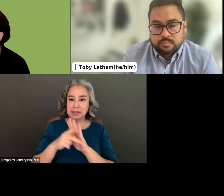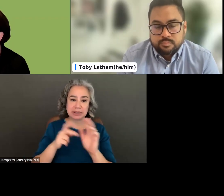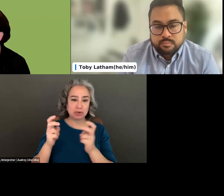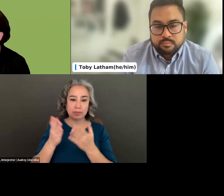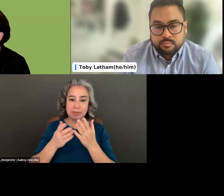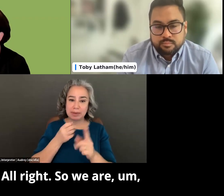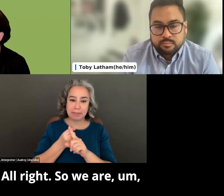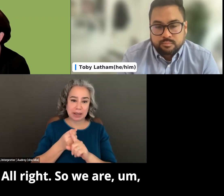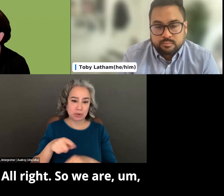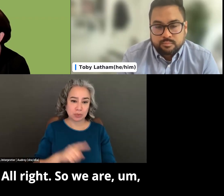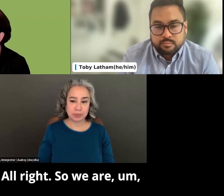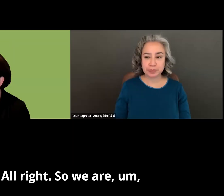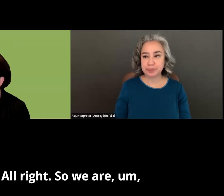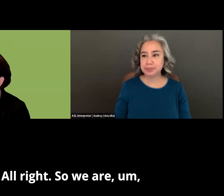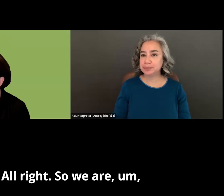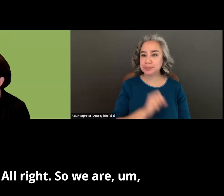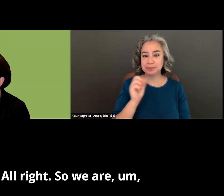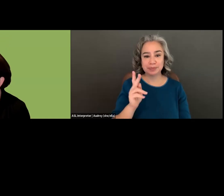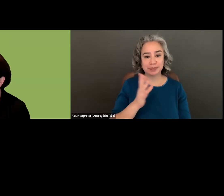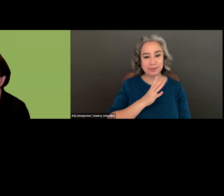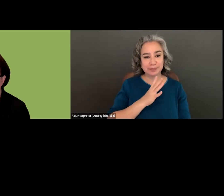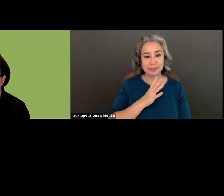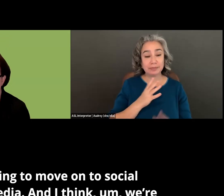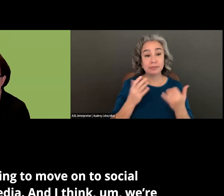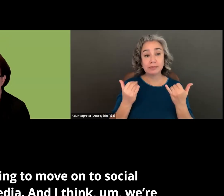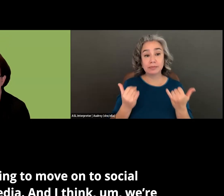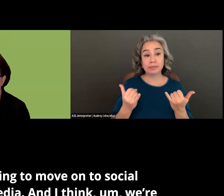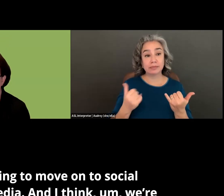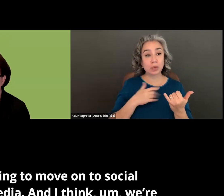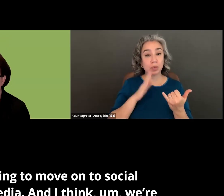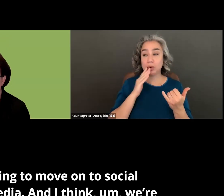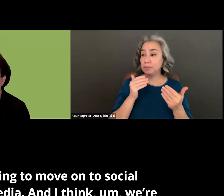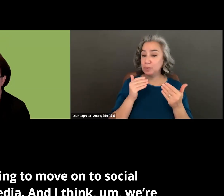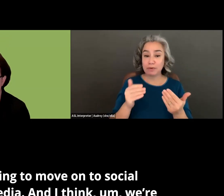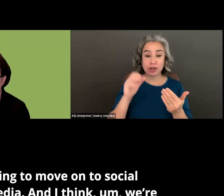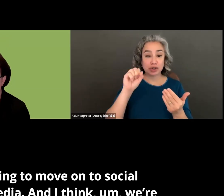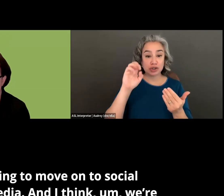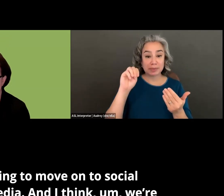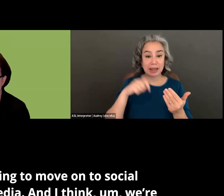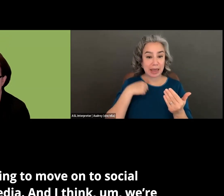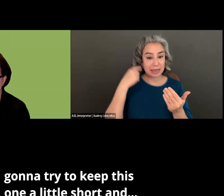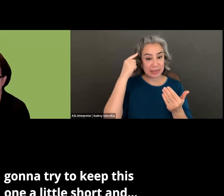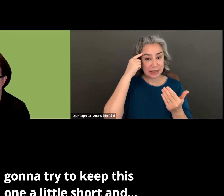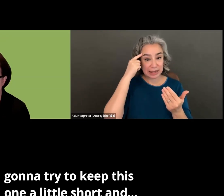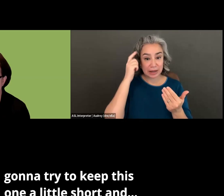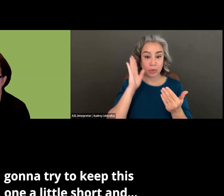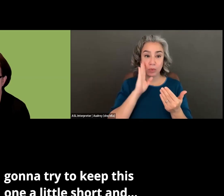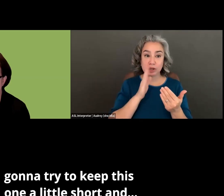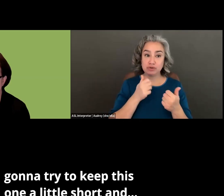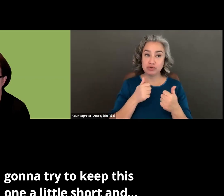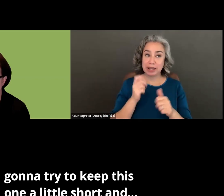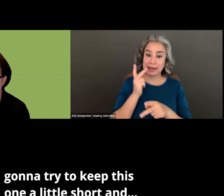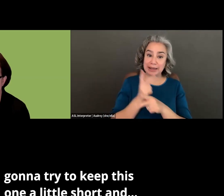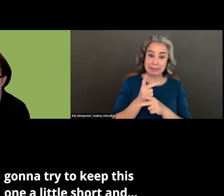you. All right, so we are going to move on to social media, and I think we're going to try to